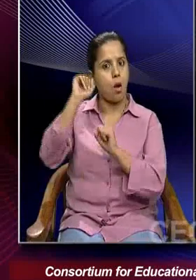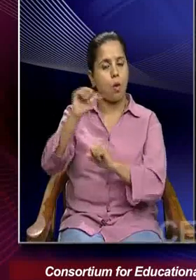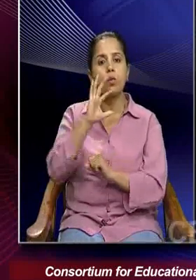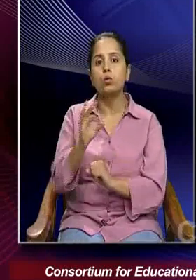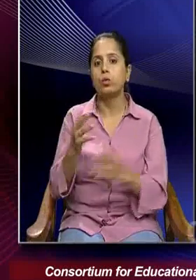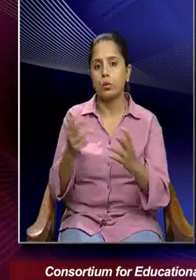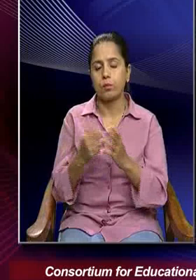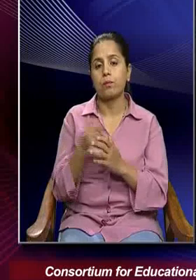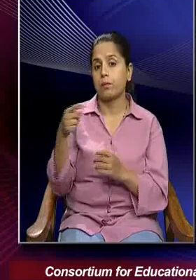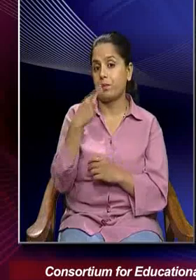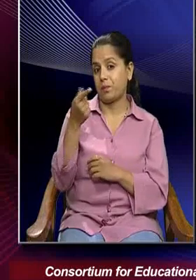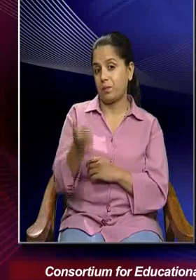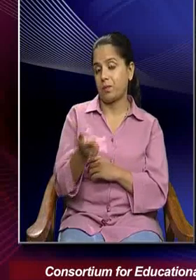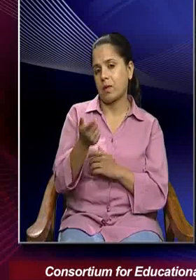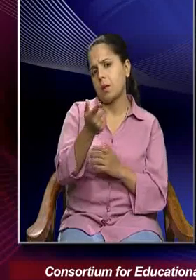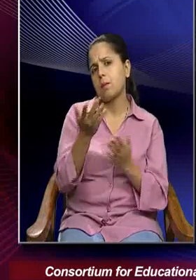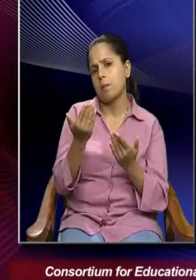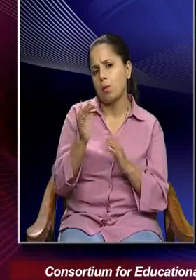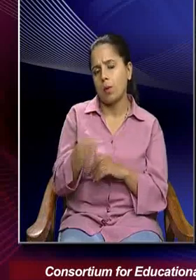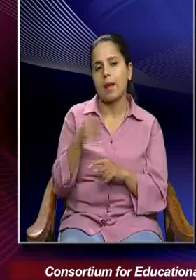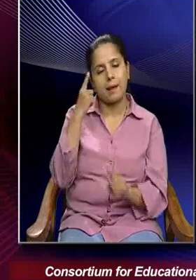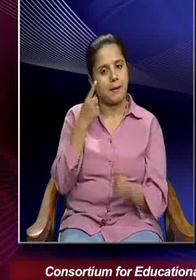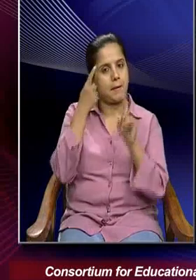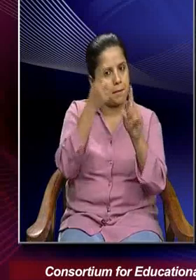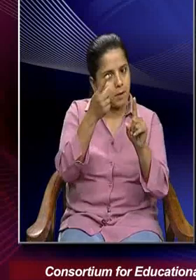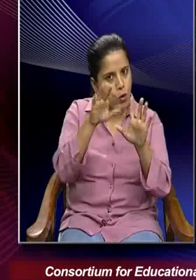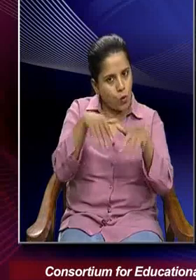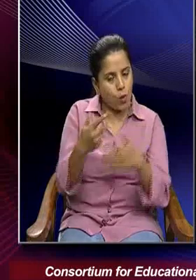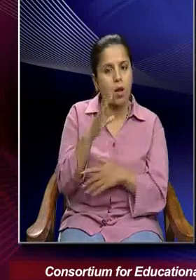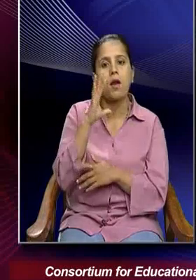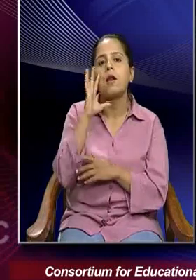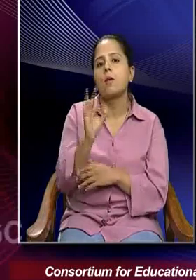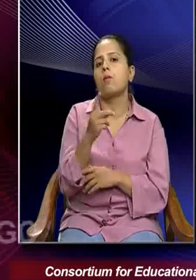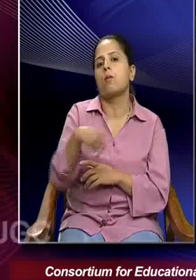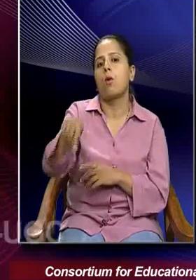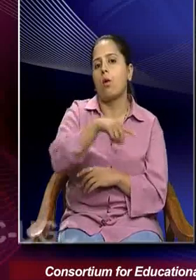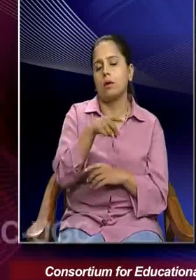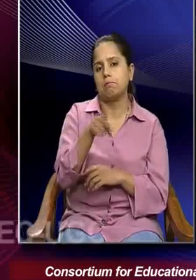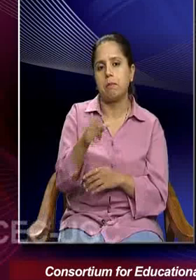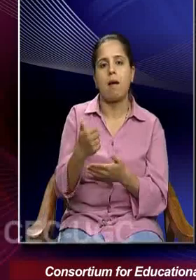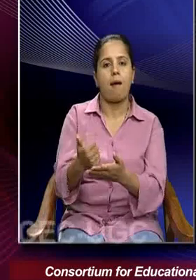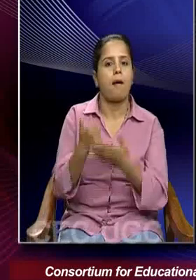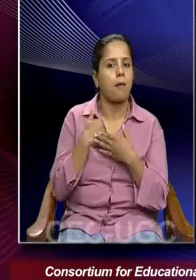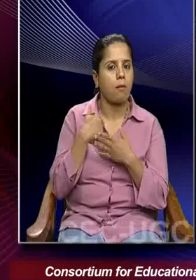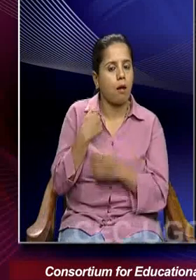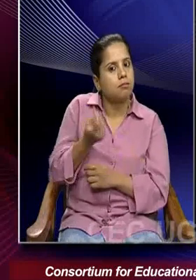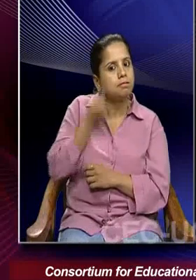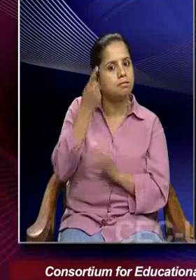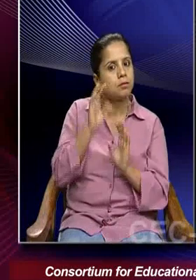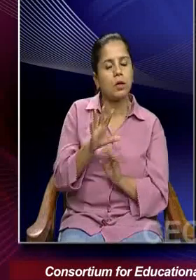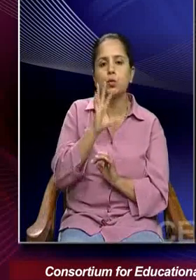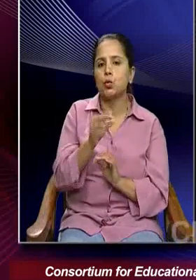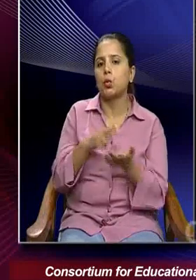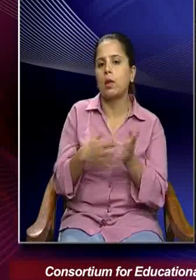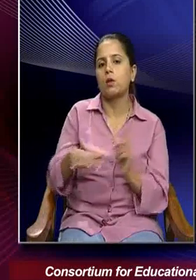Fine, so this is the, you can say, the aim or the significance, that it helps us to realize the true nature